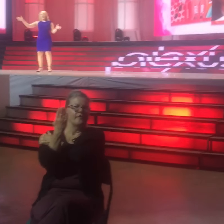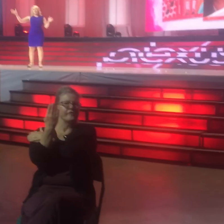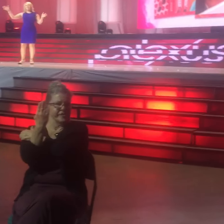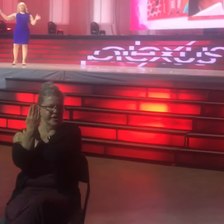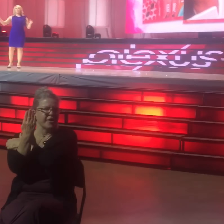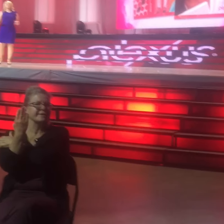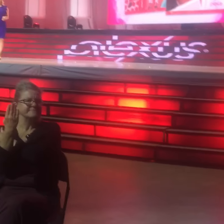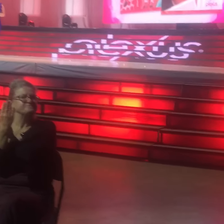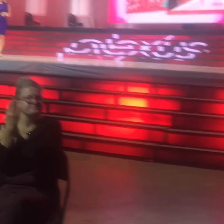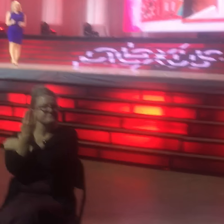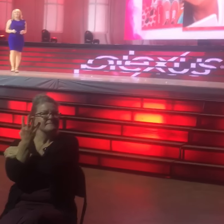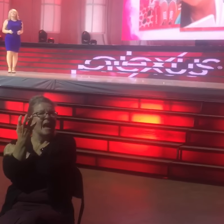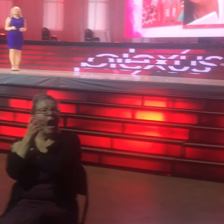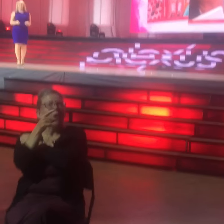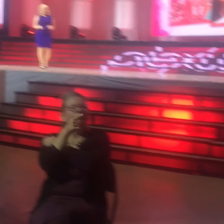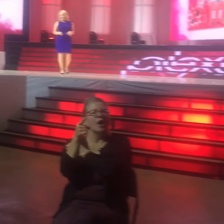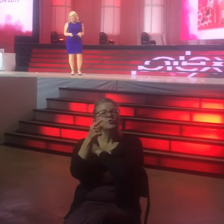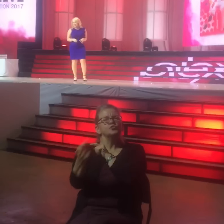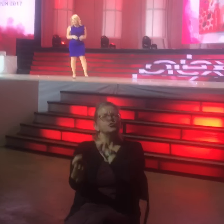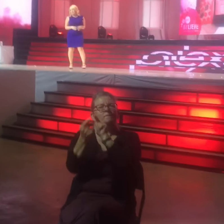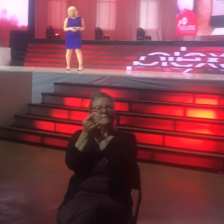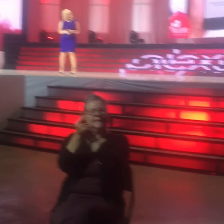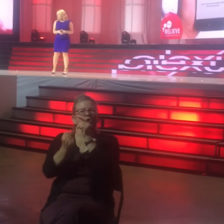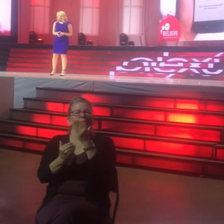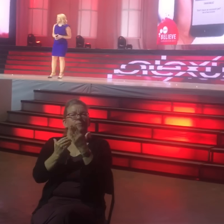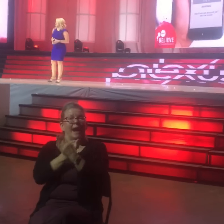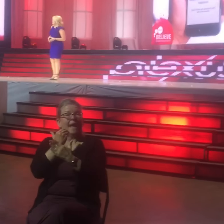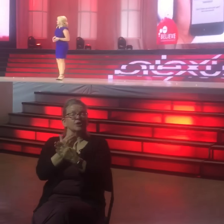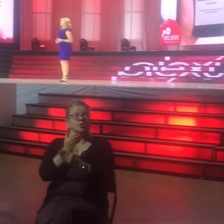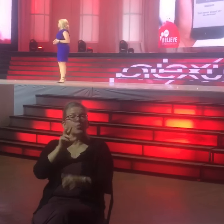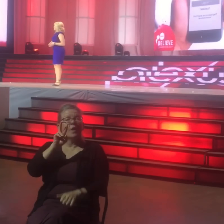your brand new virtual assistant, LEXI.